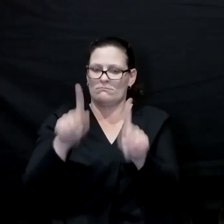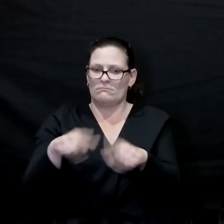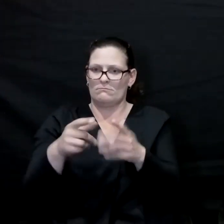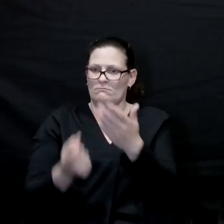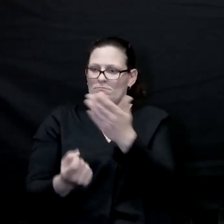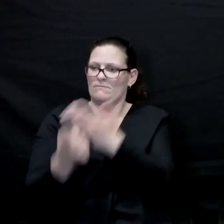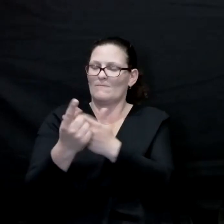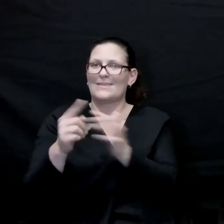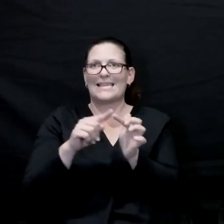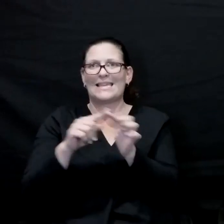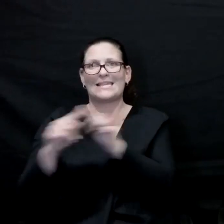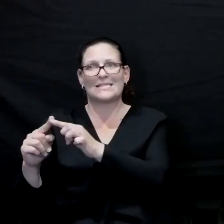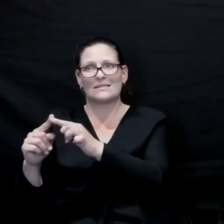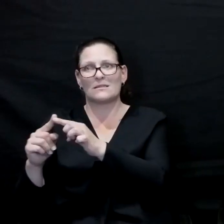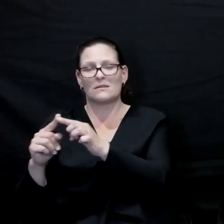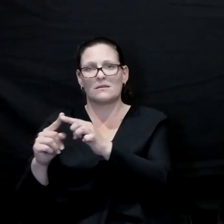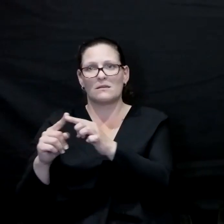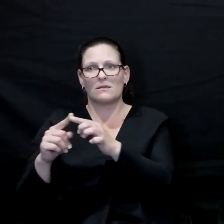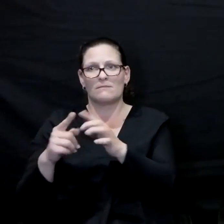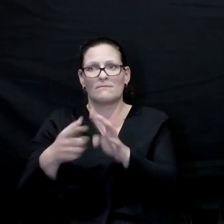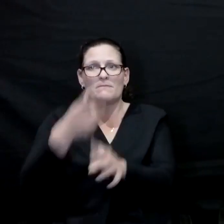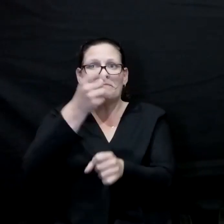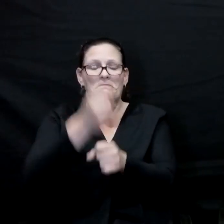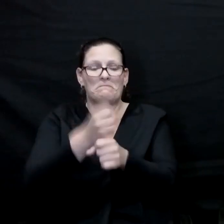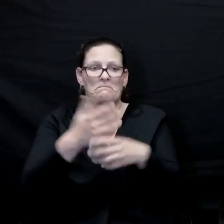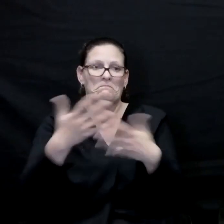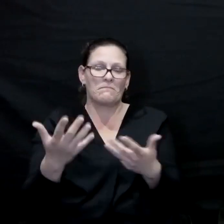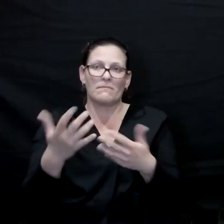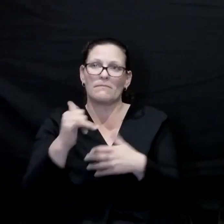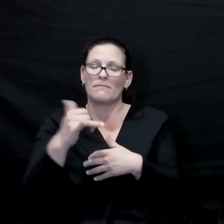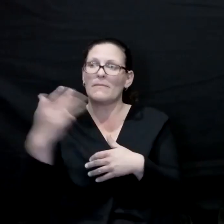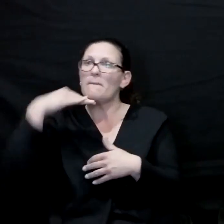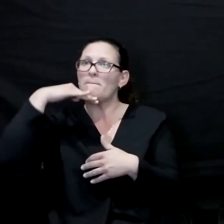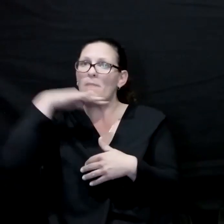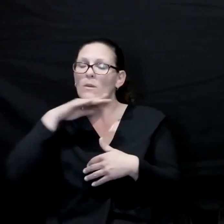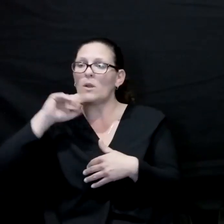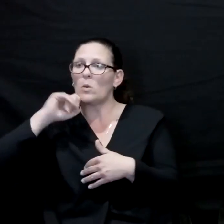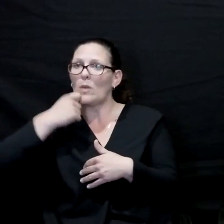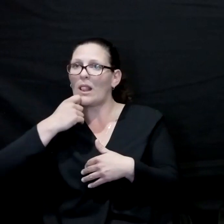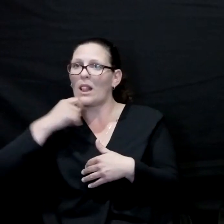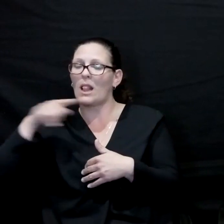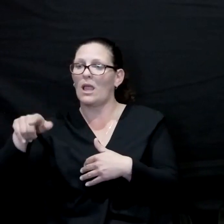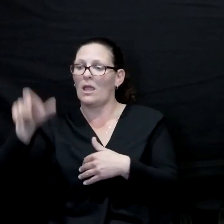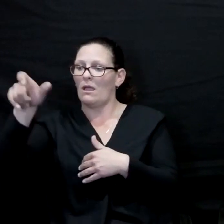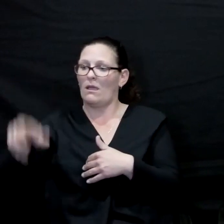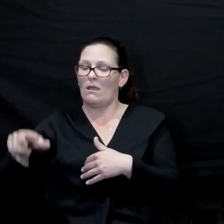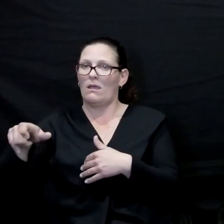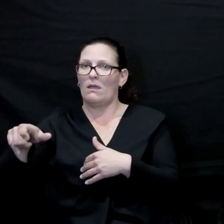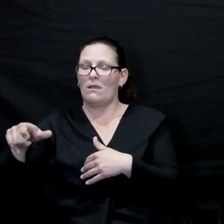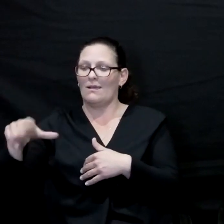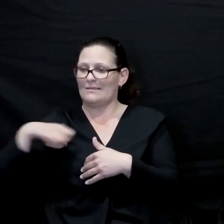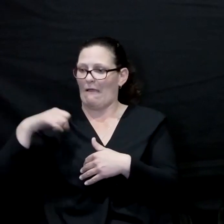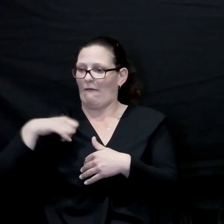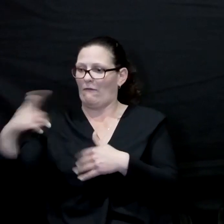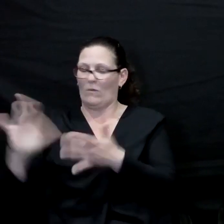for example, Melbourne may contact a participant in WA and will